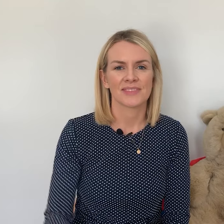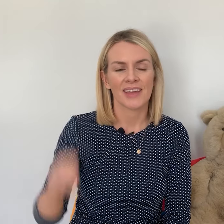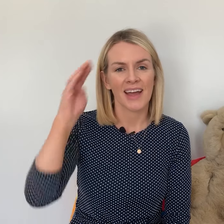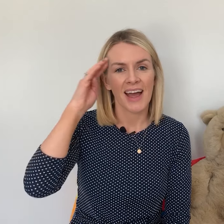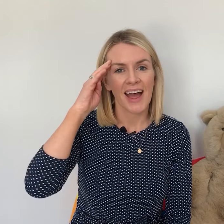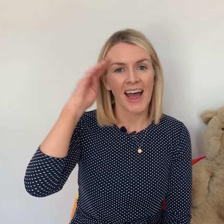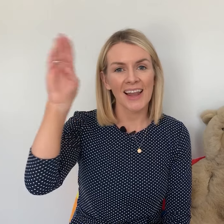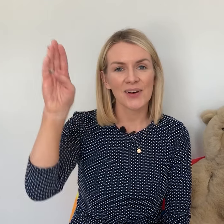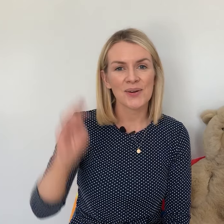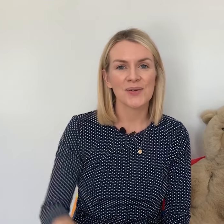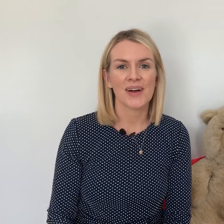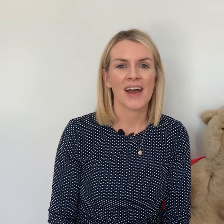Hello,